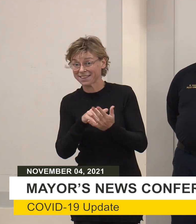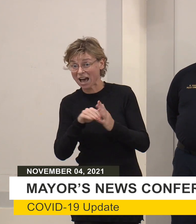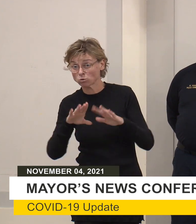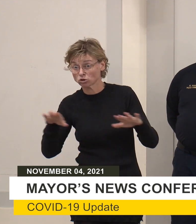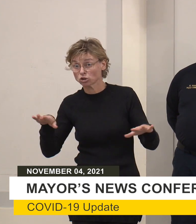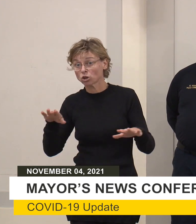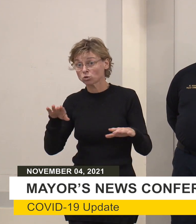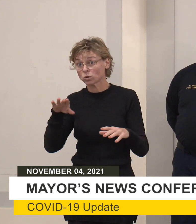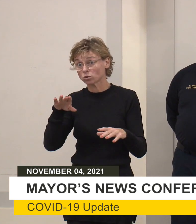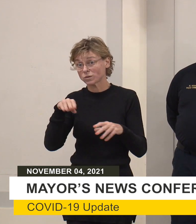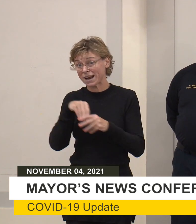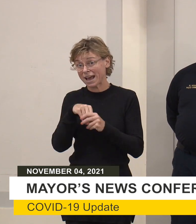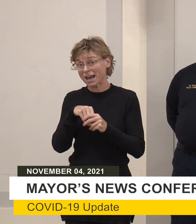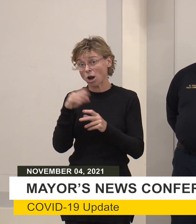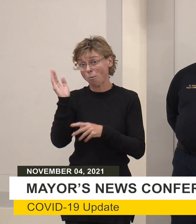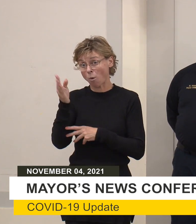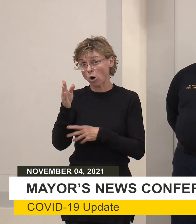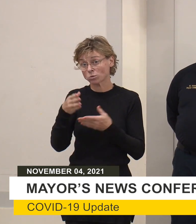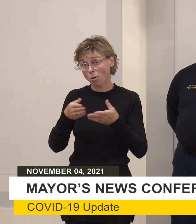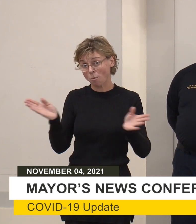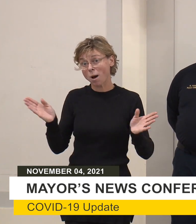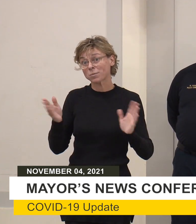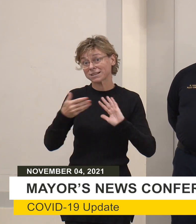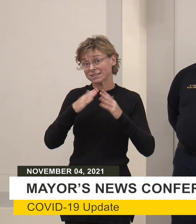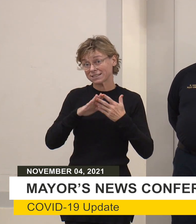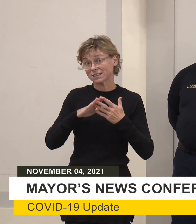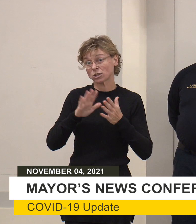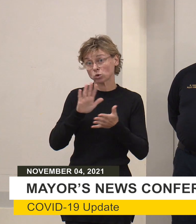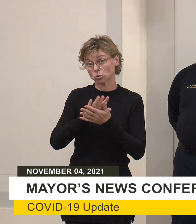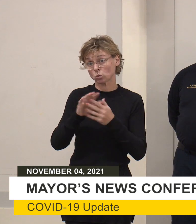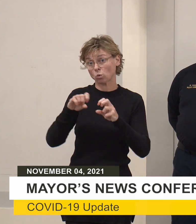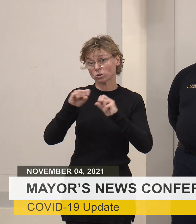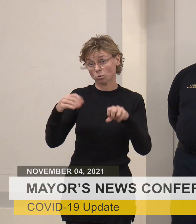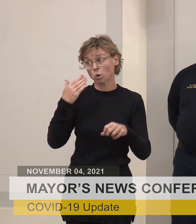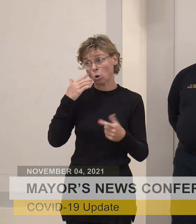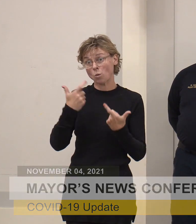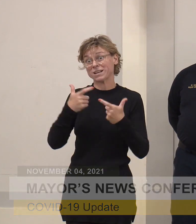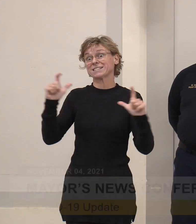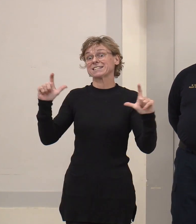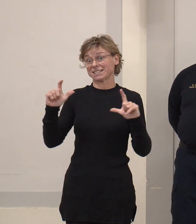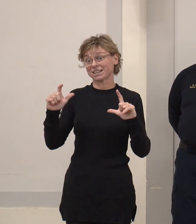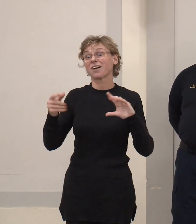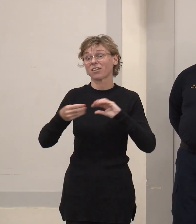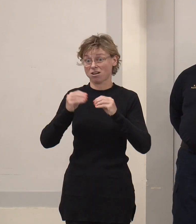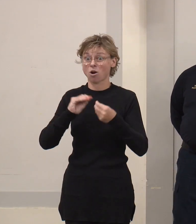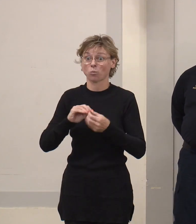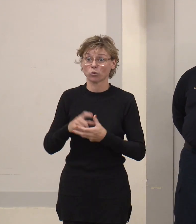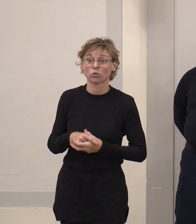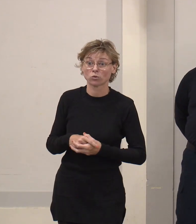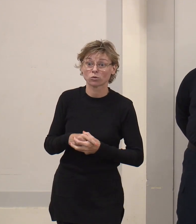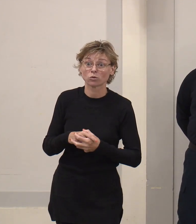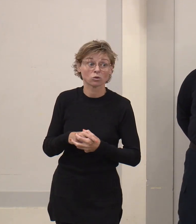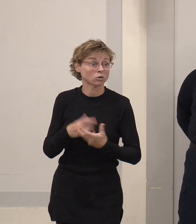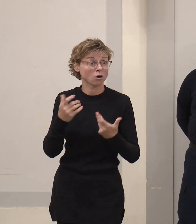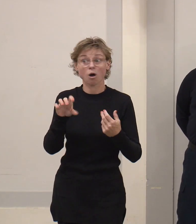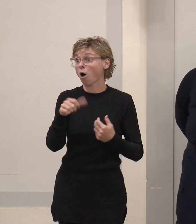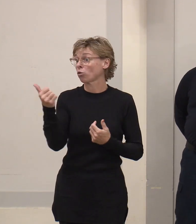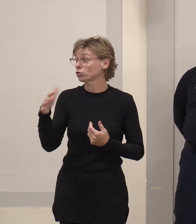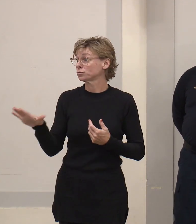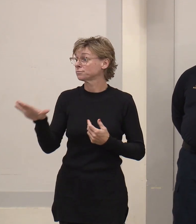City public school system, we know that it's a significant amount on all ends. Very good, thank you. Anybody